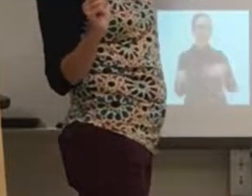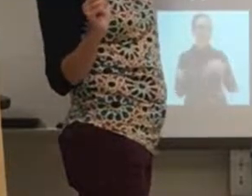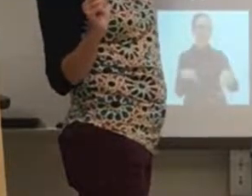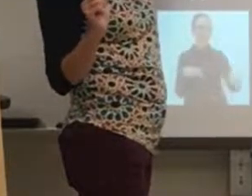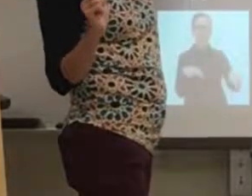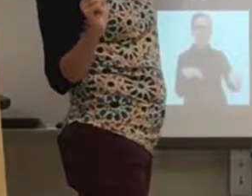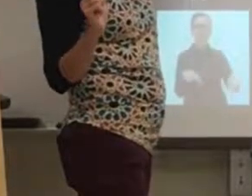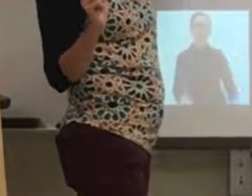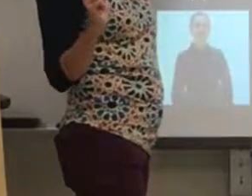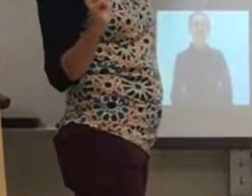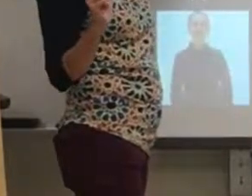lost my train of thought.